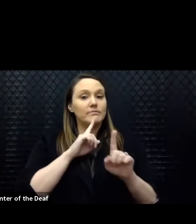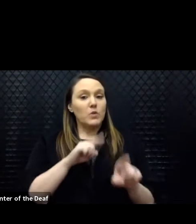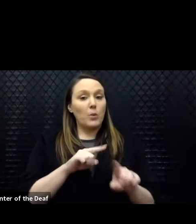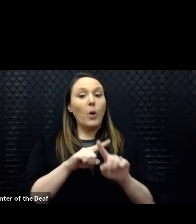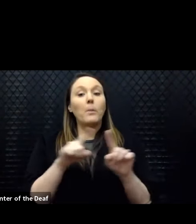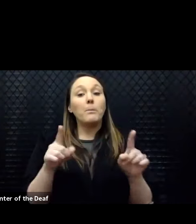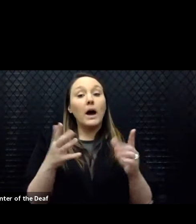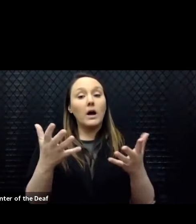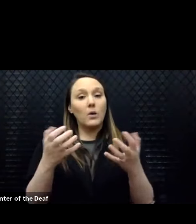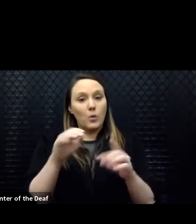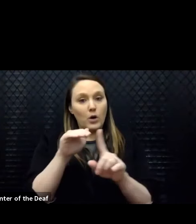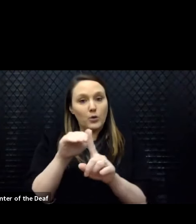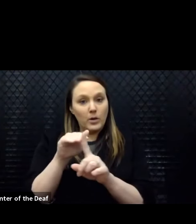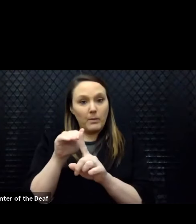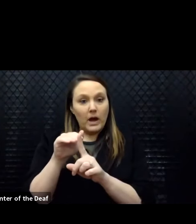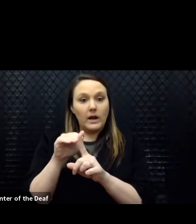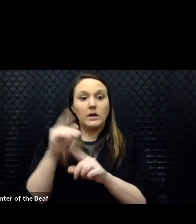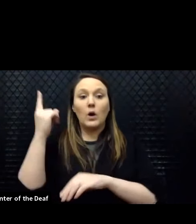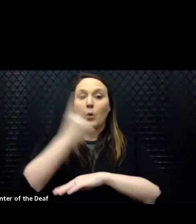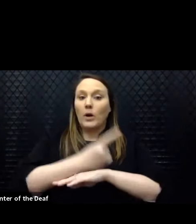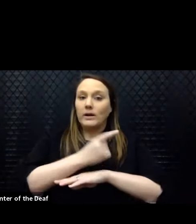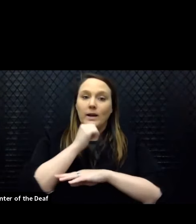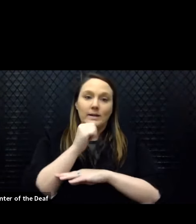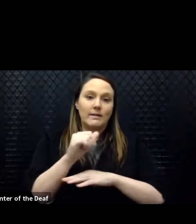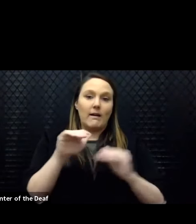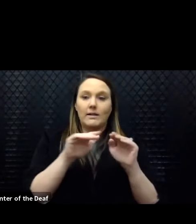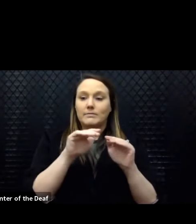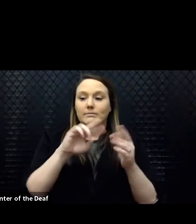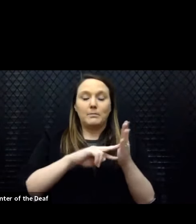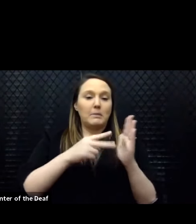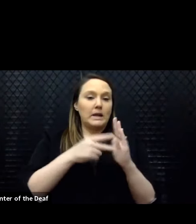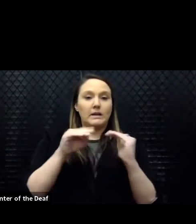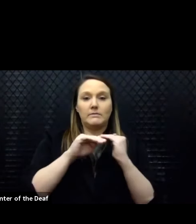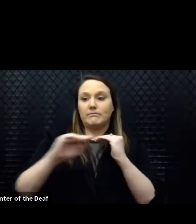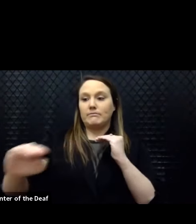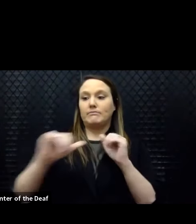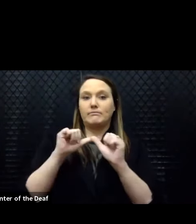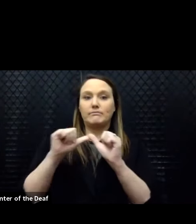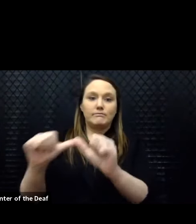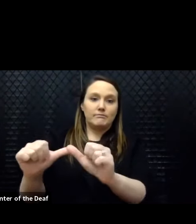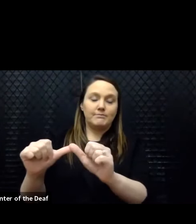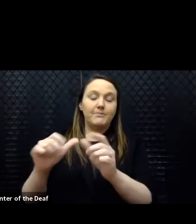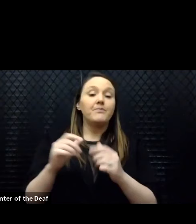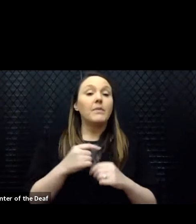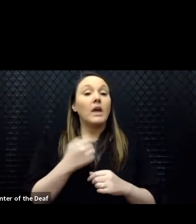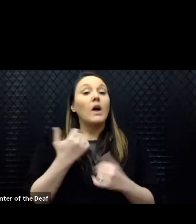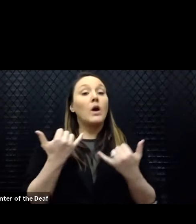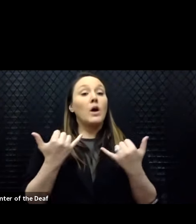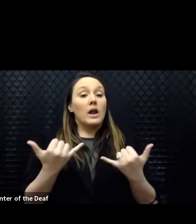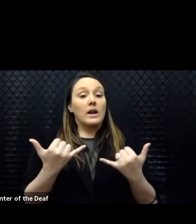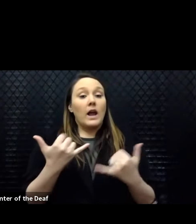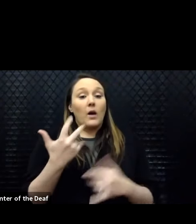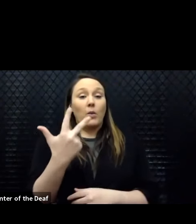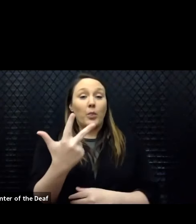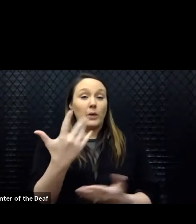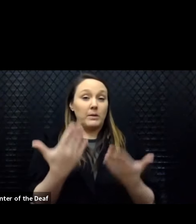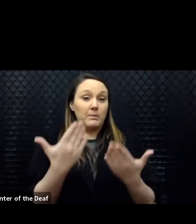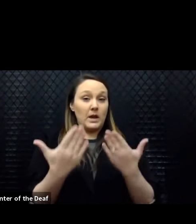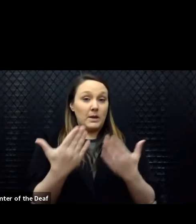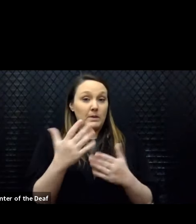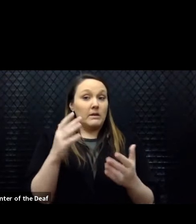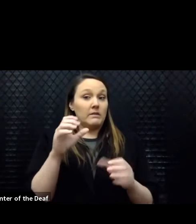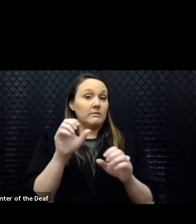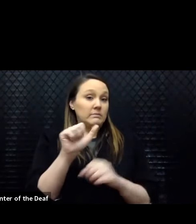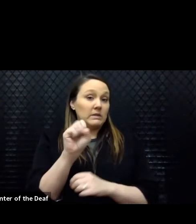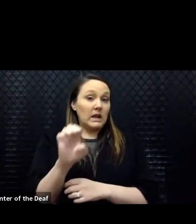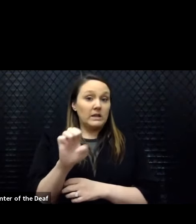do want to remind folks that one day is not a trend. Additionally, we have 3 probable cases. 233 of our cases